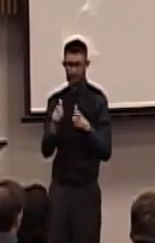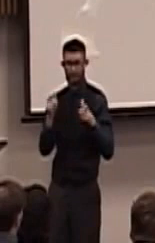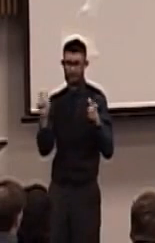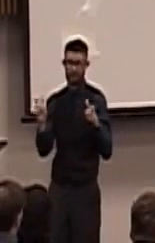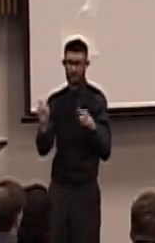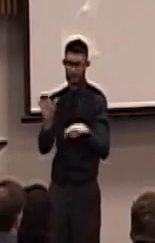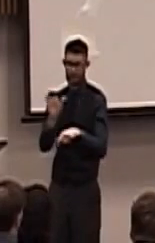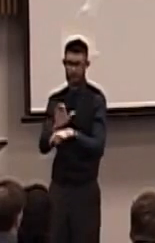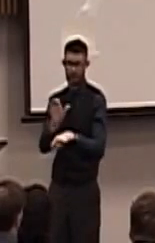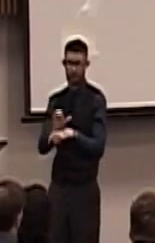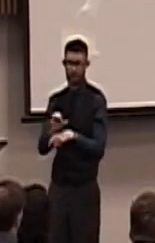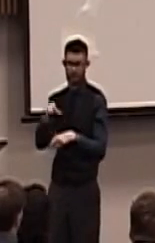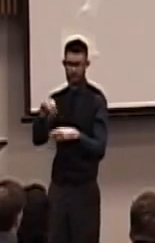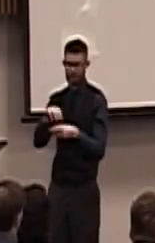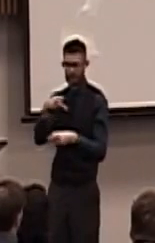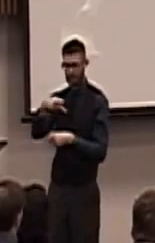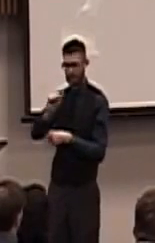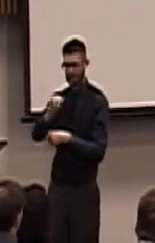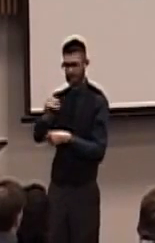bigger congregation there in Pajok.